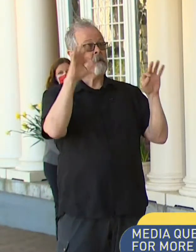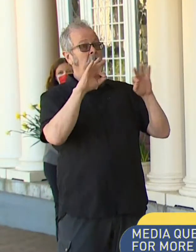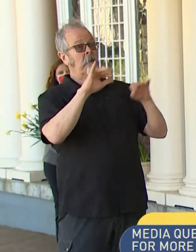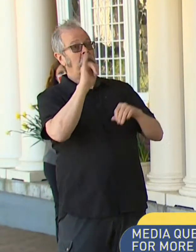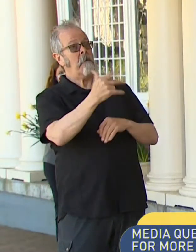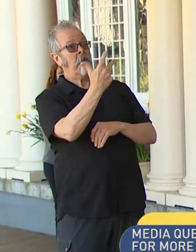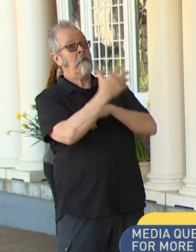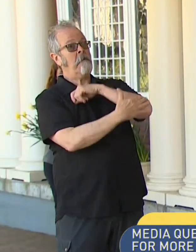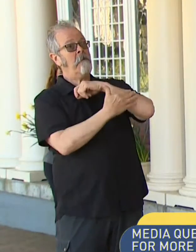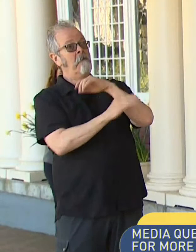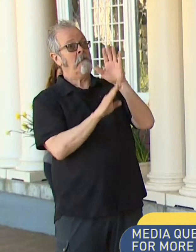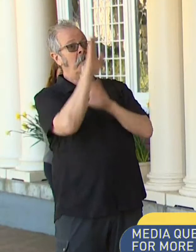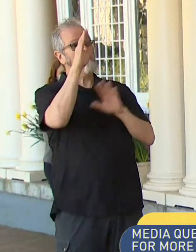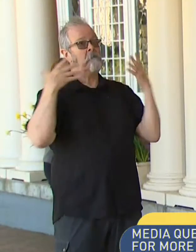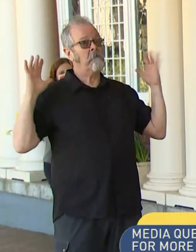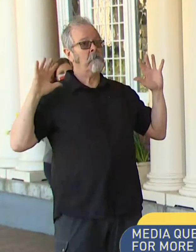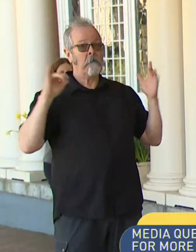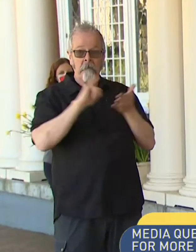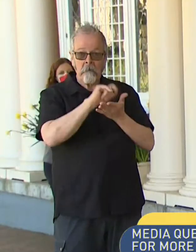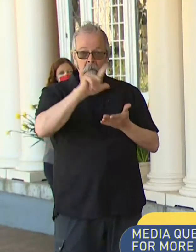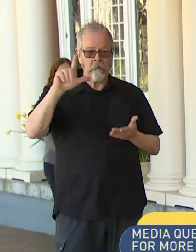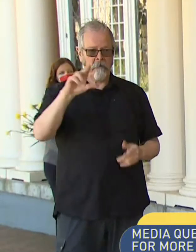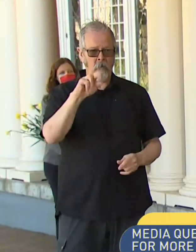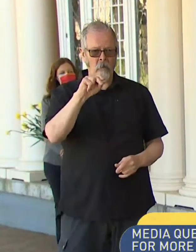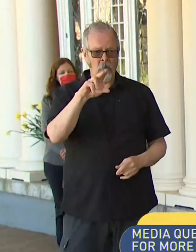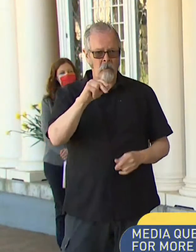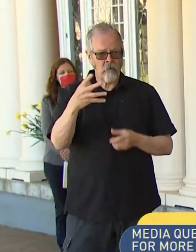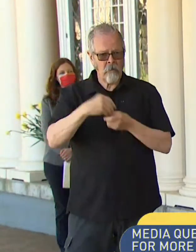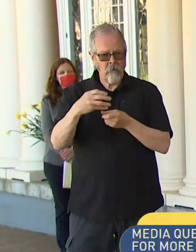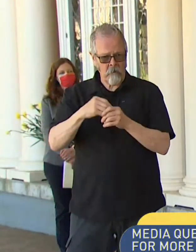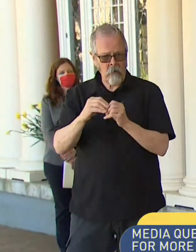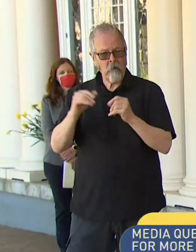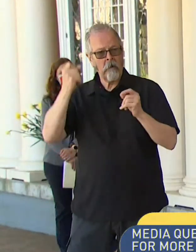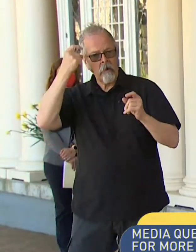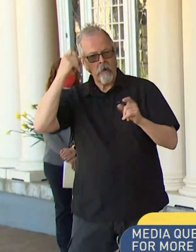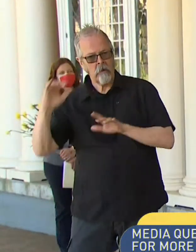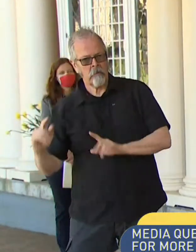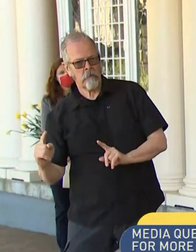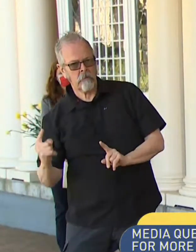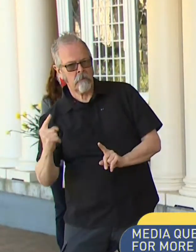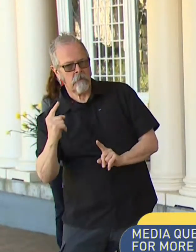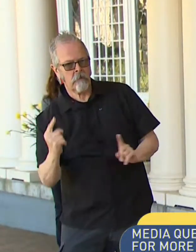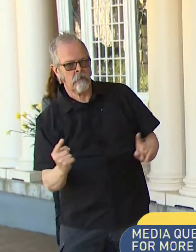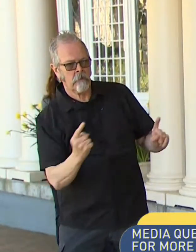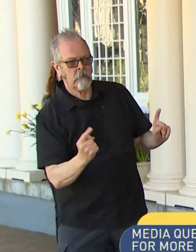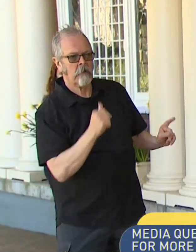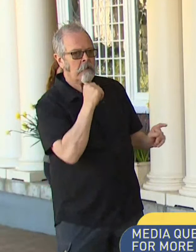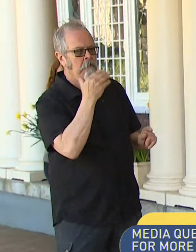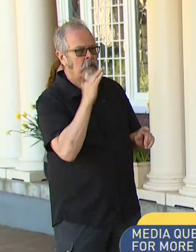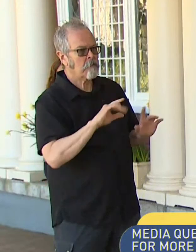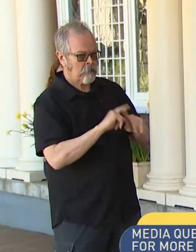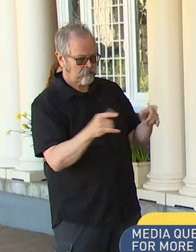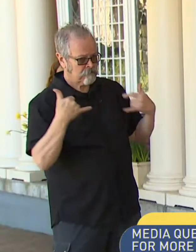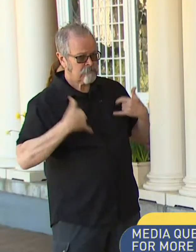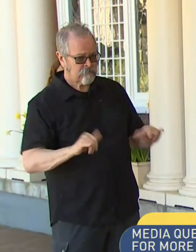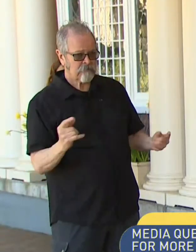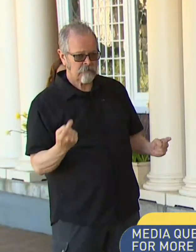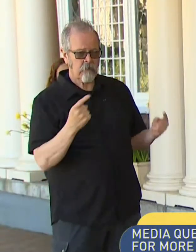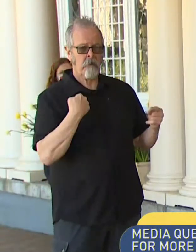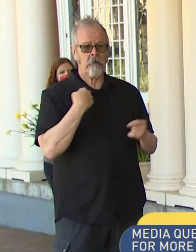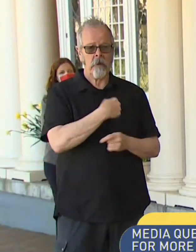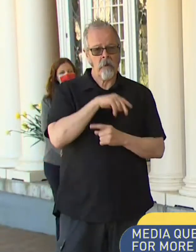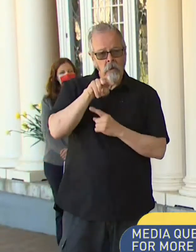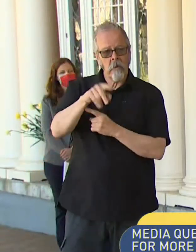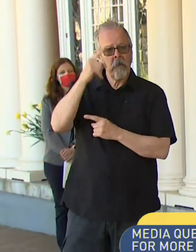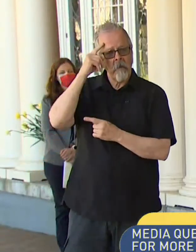that is a concern. The issue about the period within which we look, we thought 3 weeks was the best mix